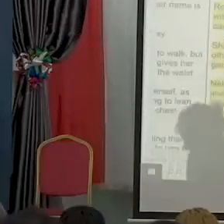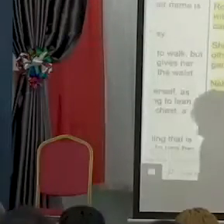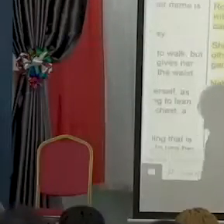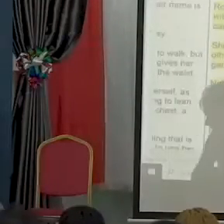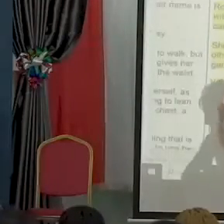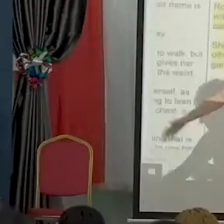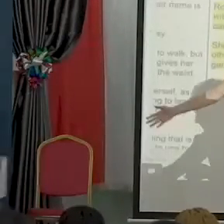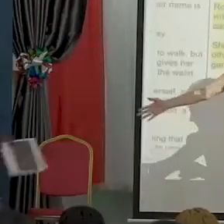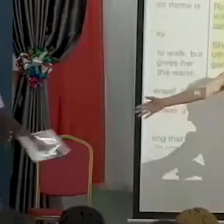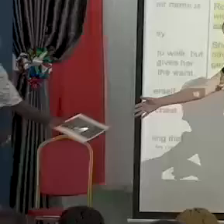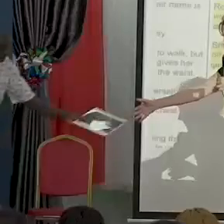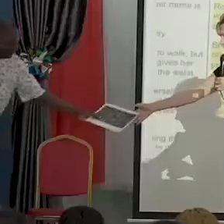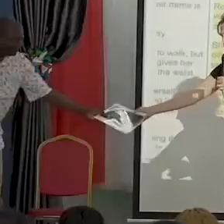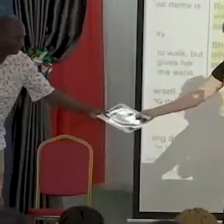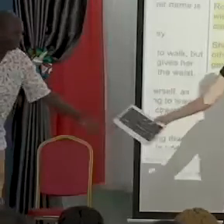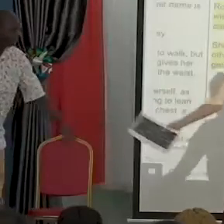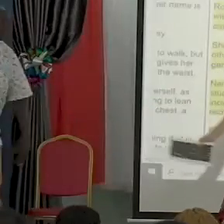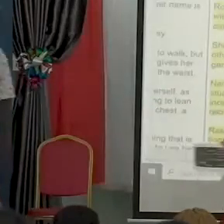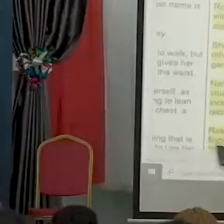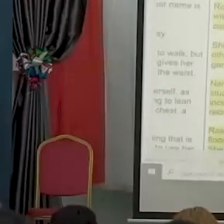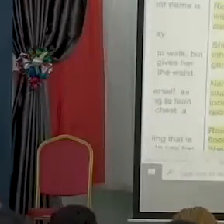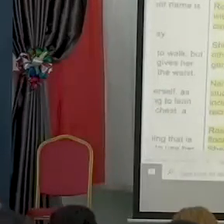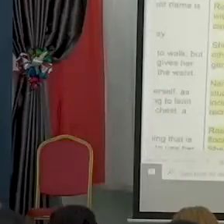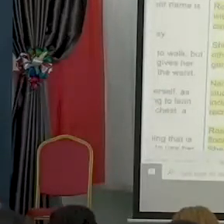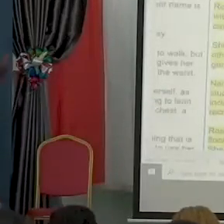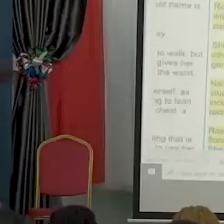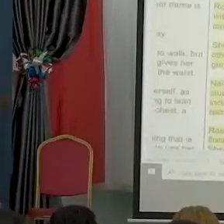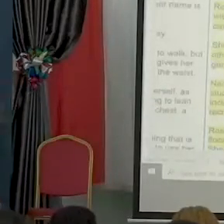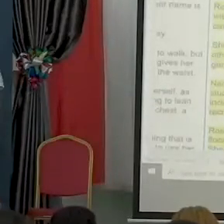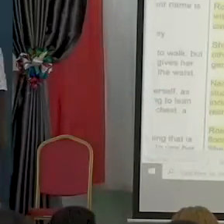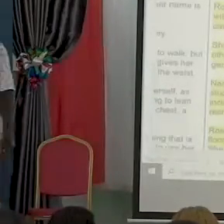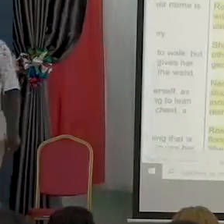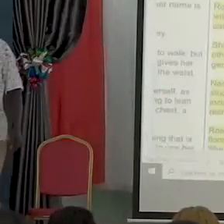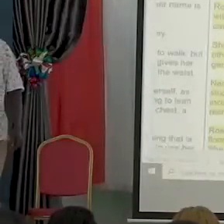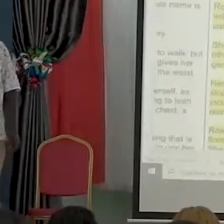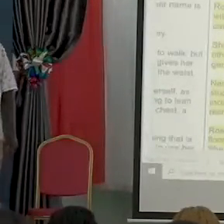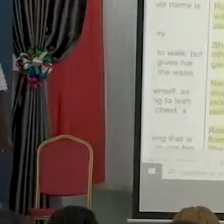Any one of them, doesn't matter. Thank you.